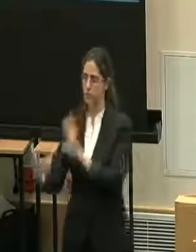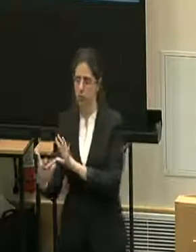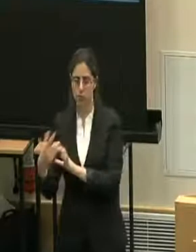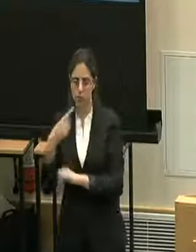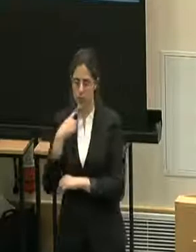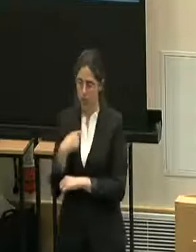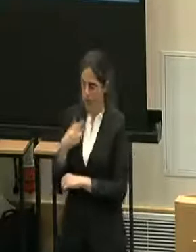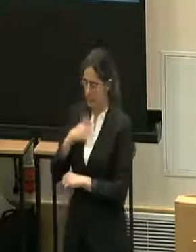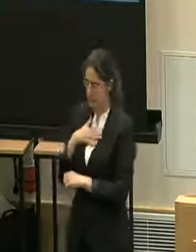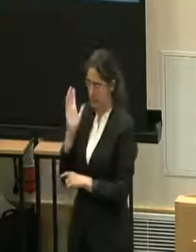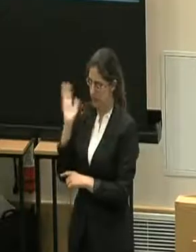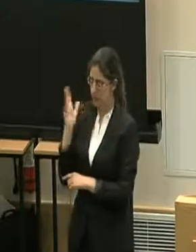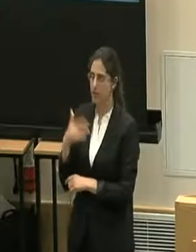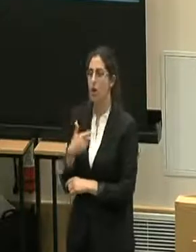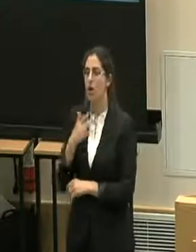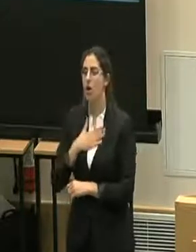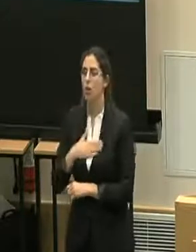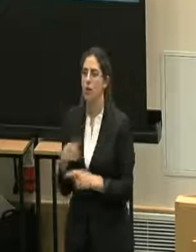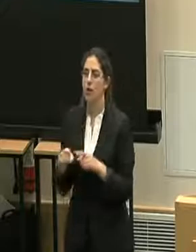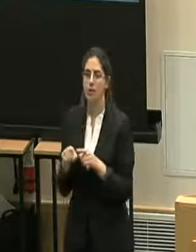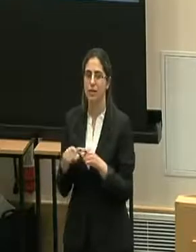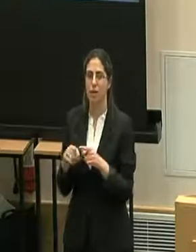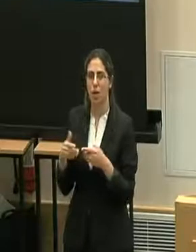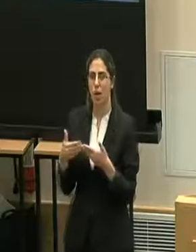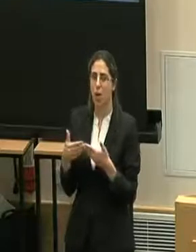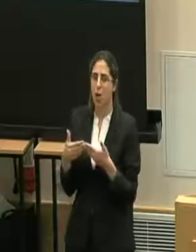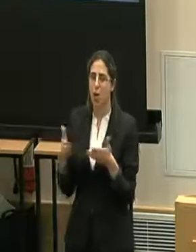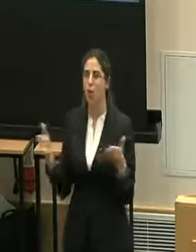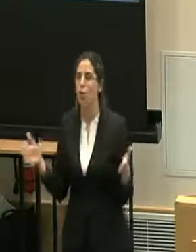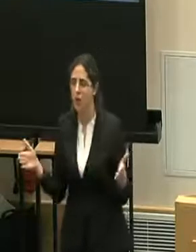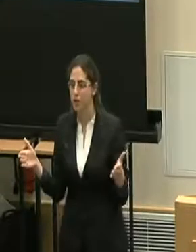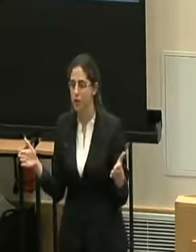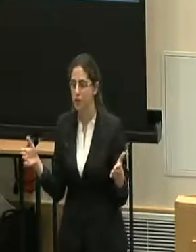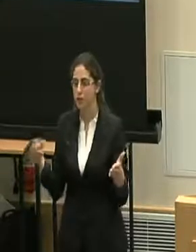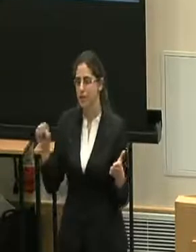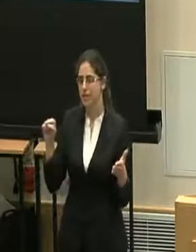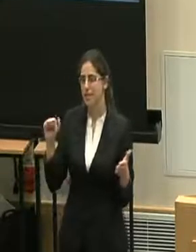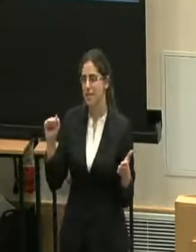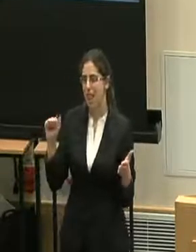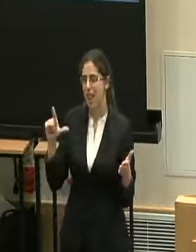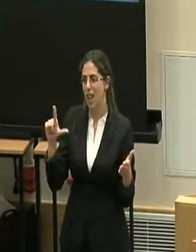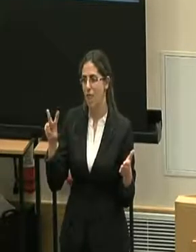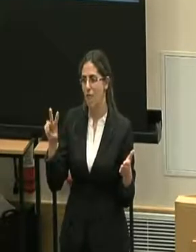are, if you like, the opening salvo, the normative salvo of the